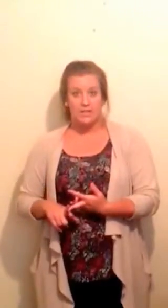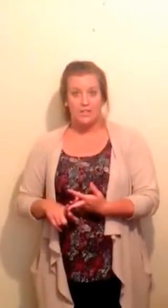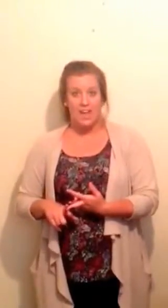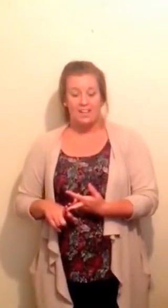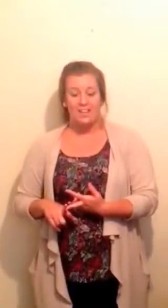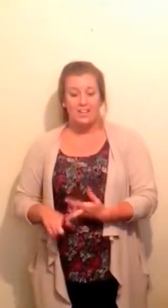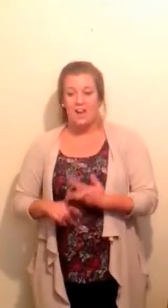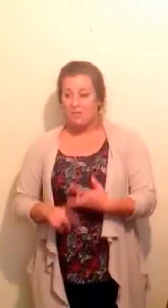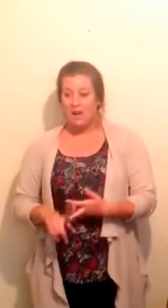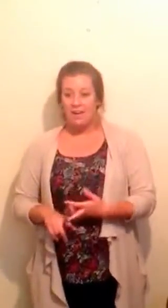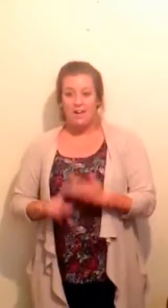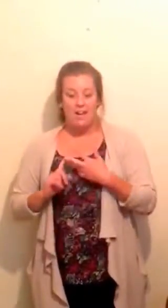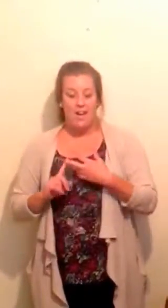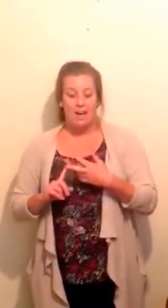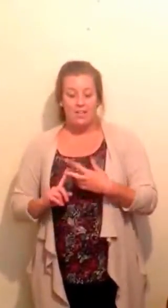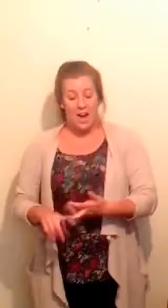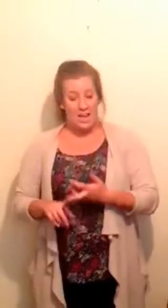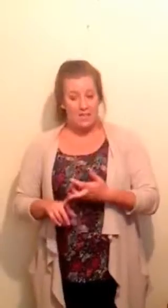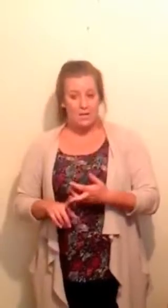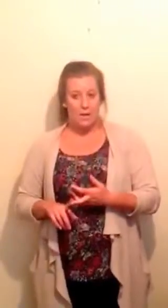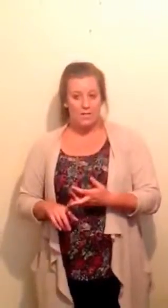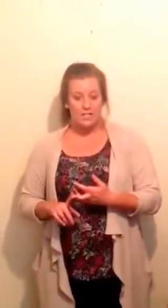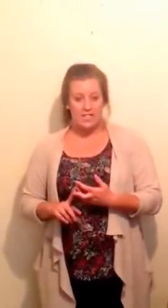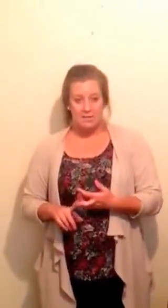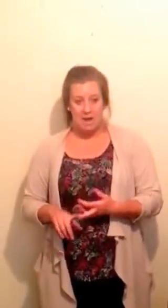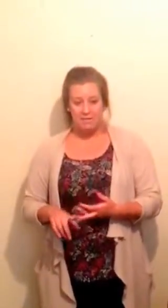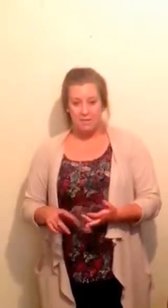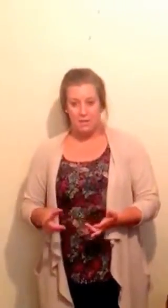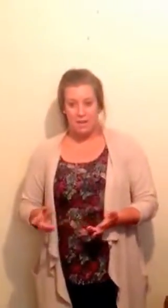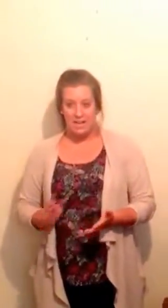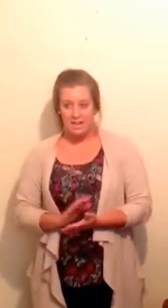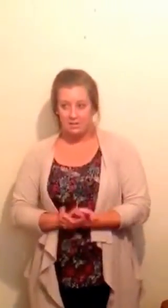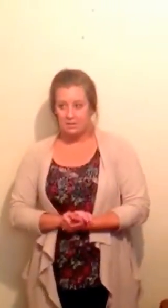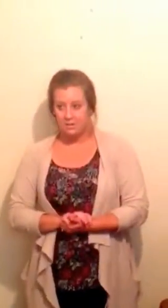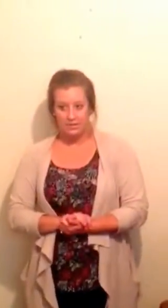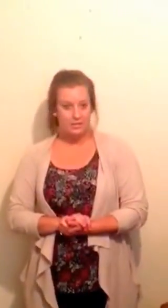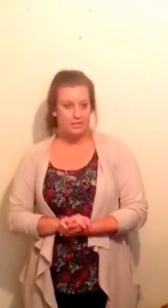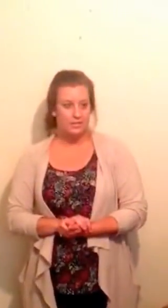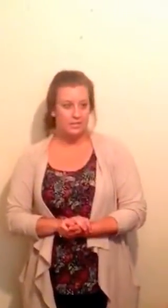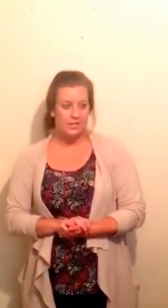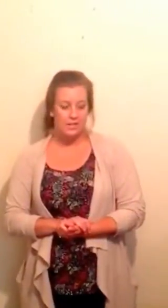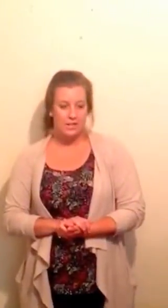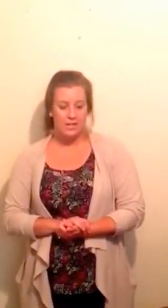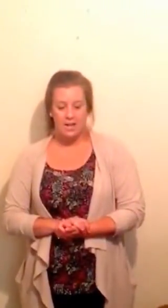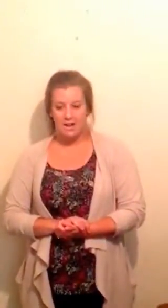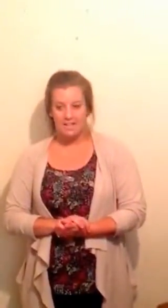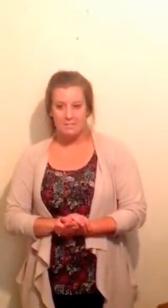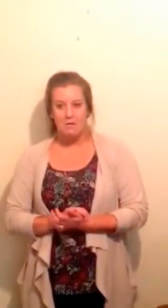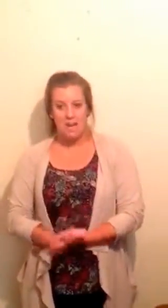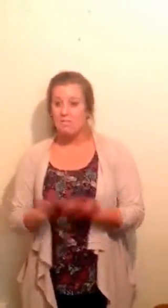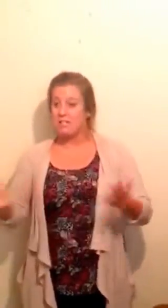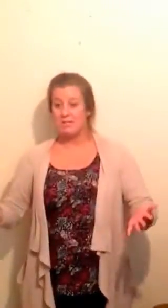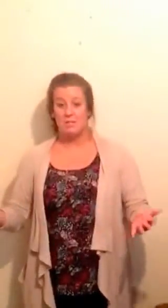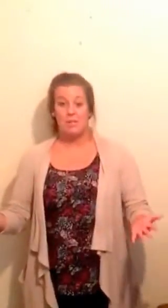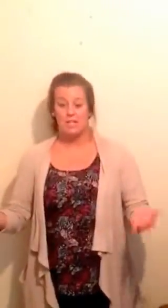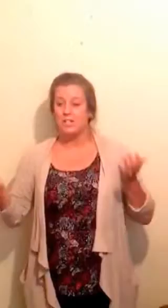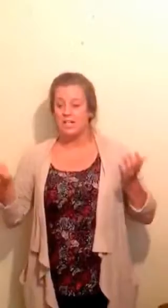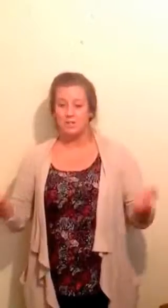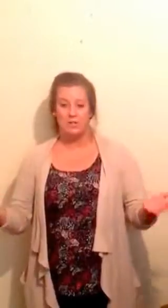survey. Okay? Are there any other questions that you have for me right now? Awesome.